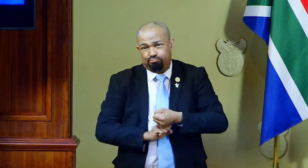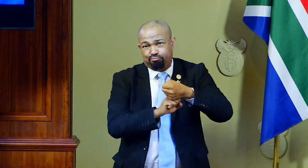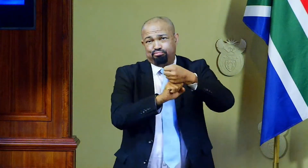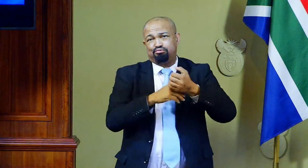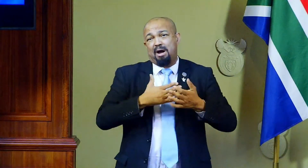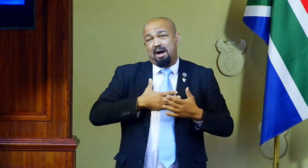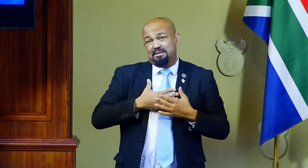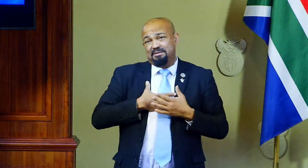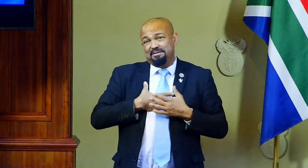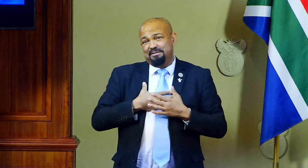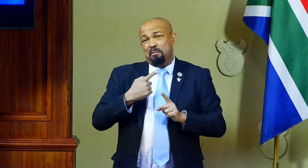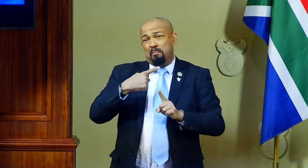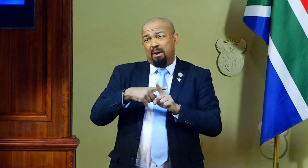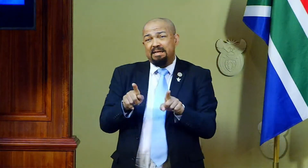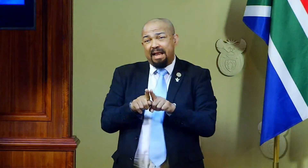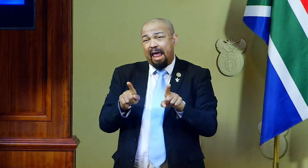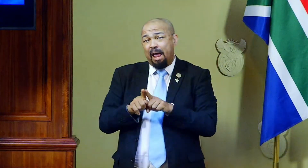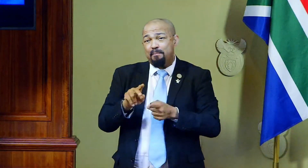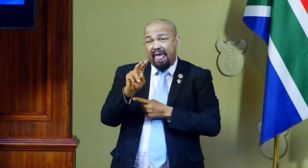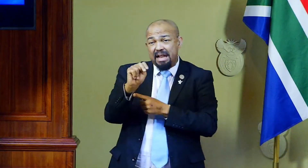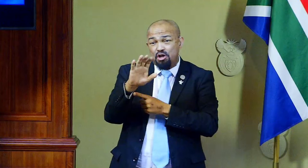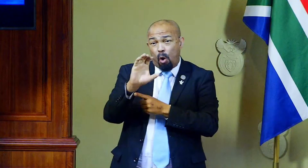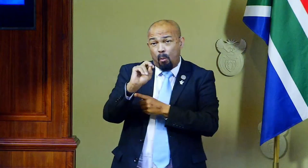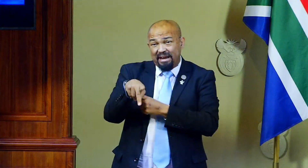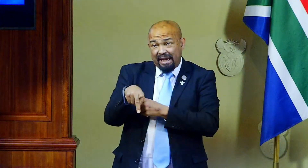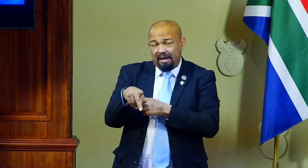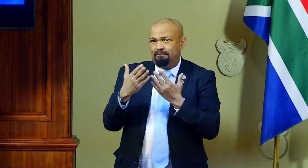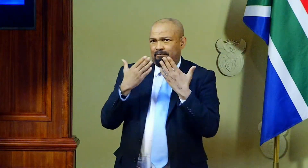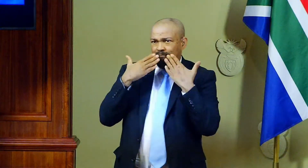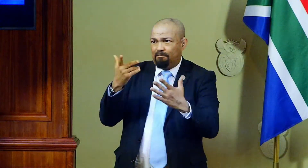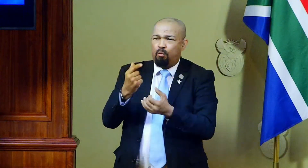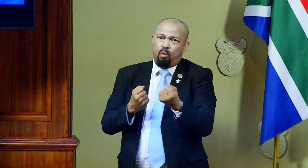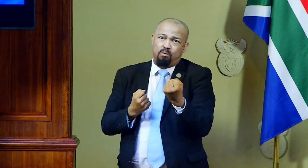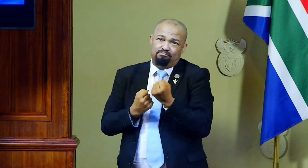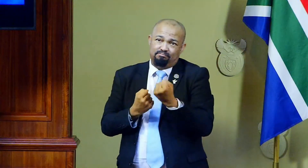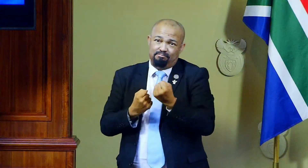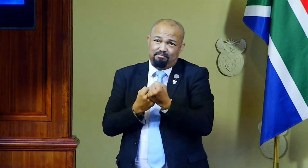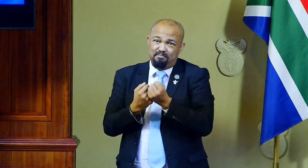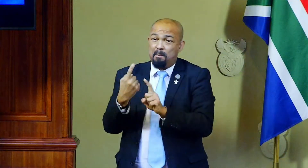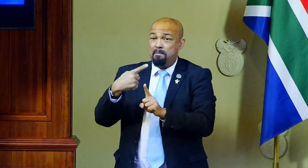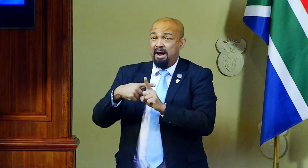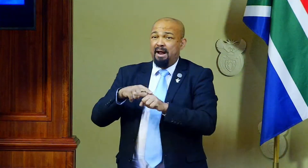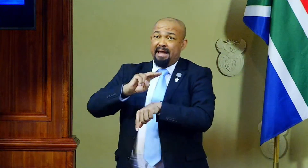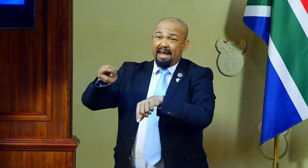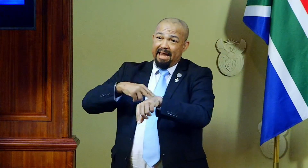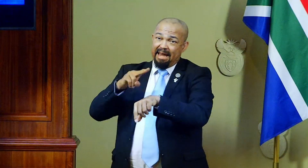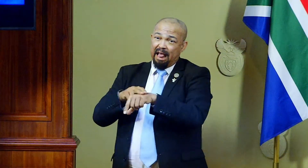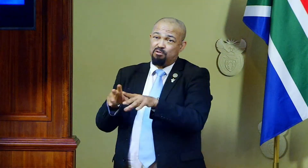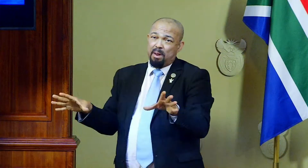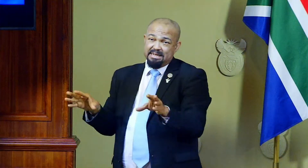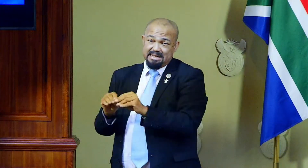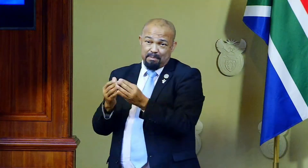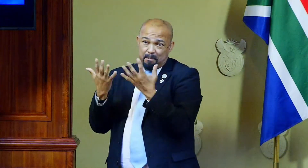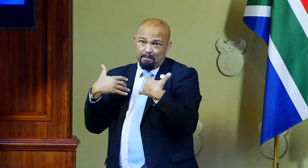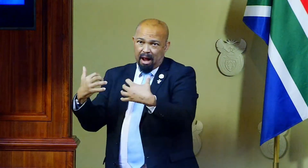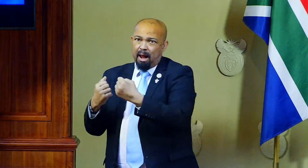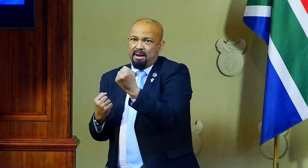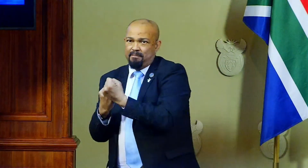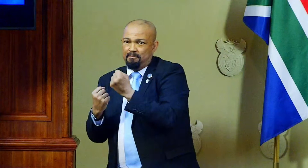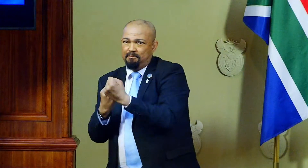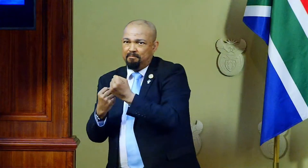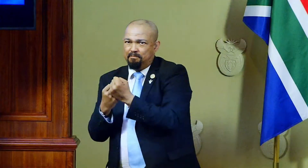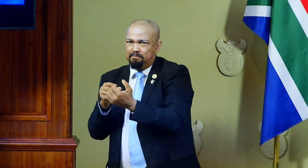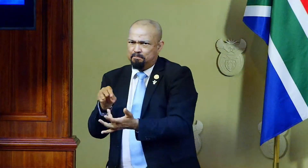Especially the media, for supporting our campaign, and then also for all the